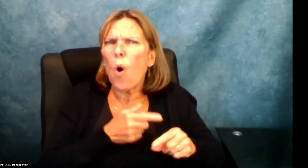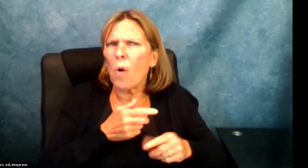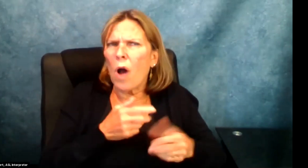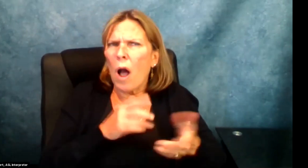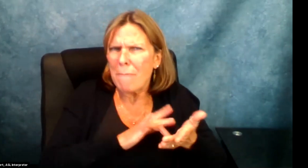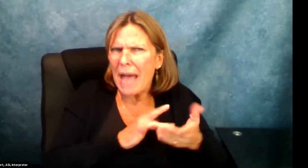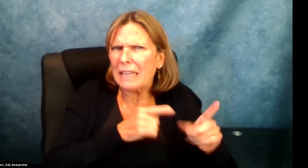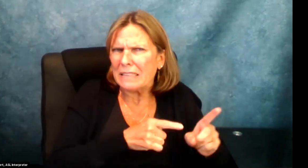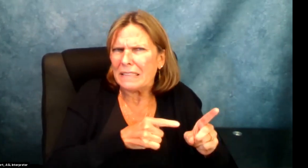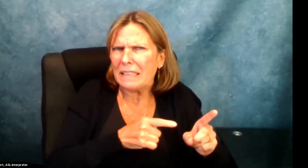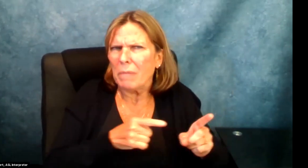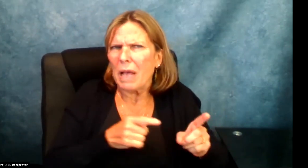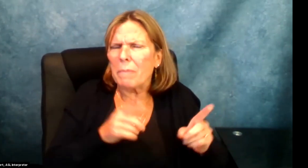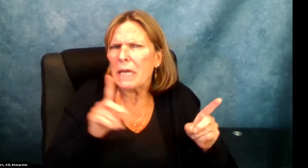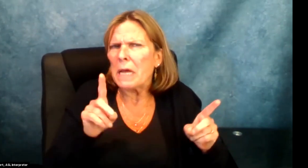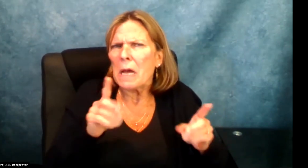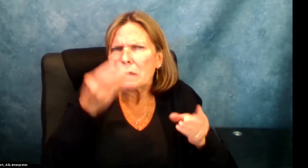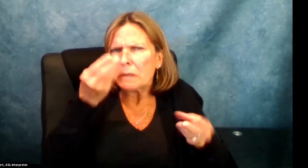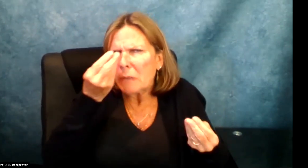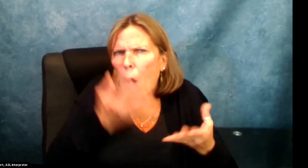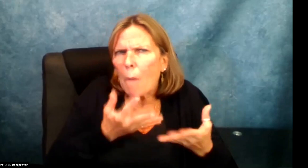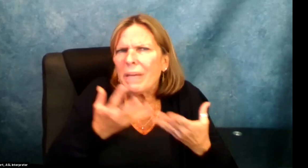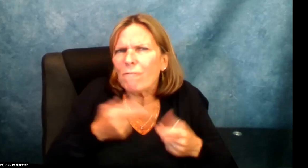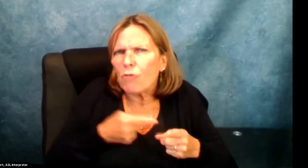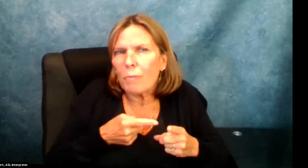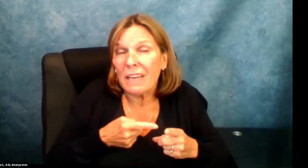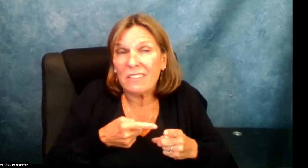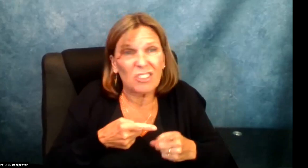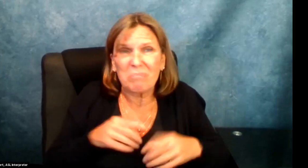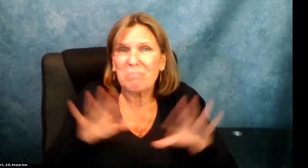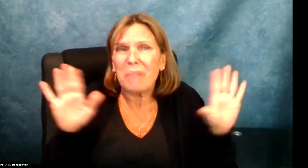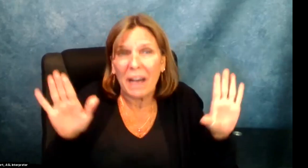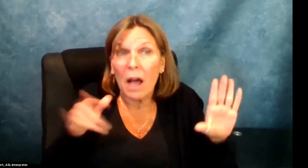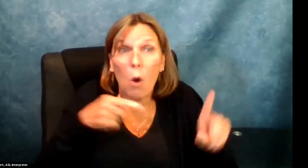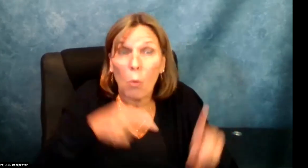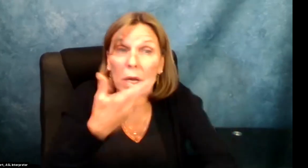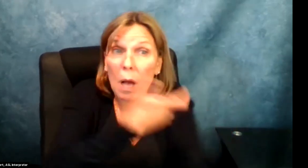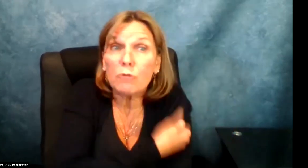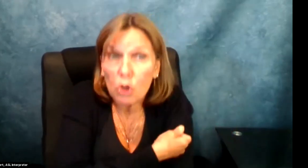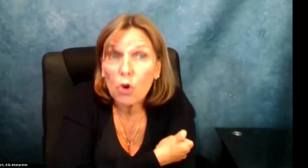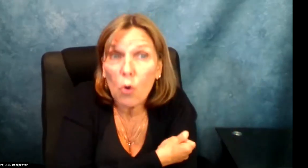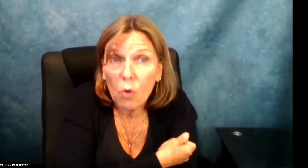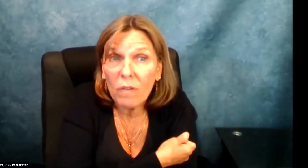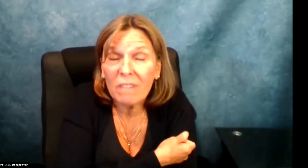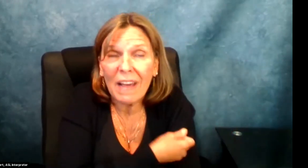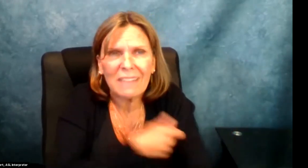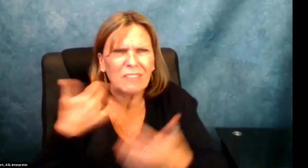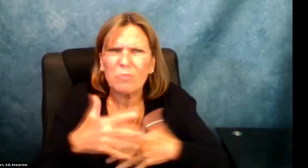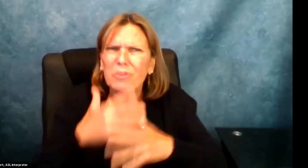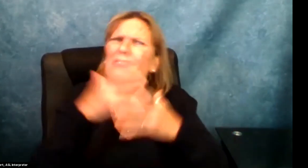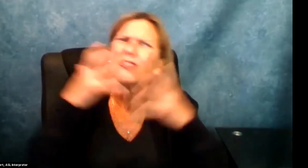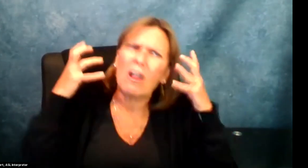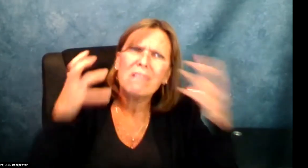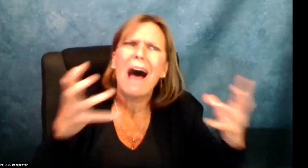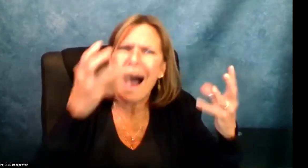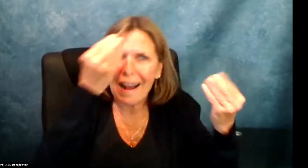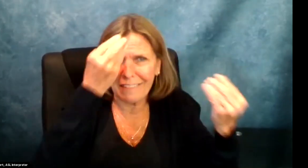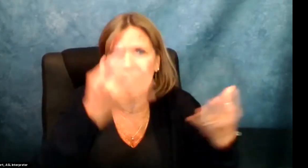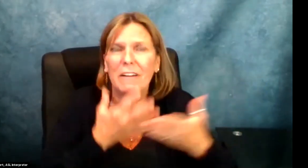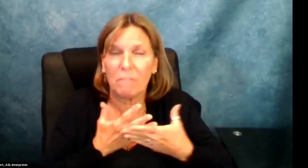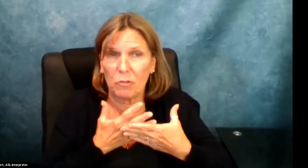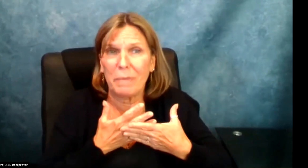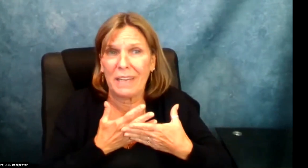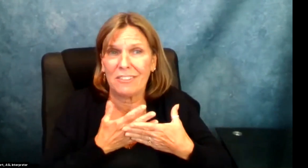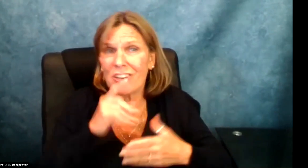are getting. And I do want to remind folks that 16 and up with the Pfizer vaccine has been